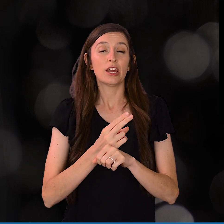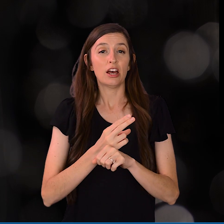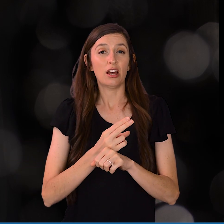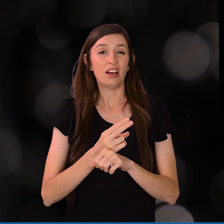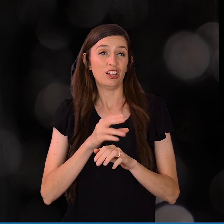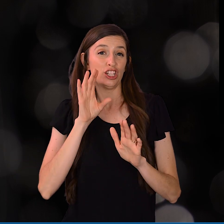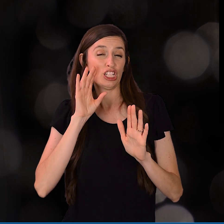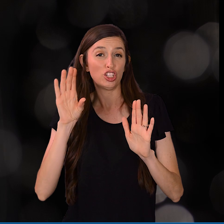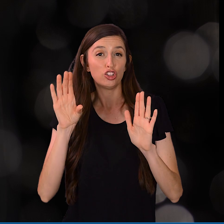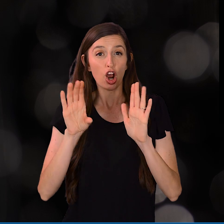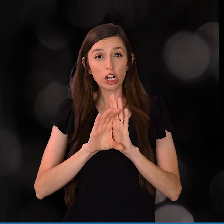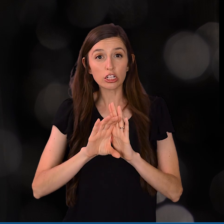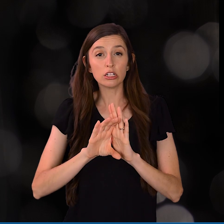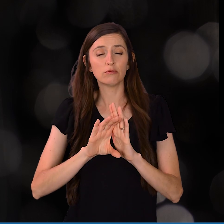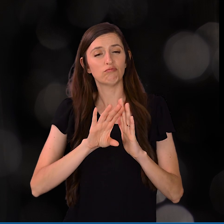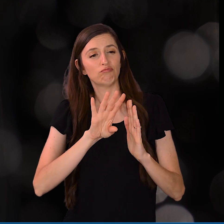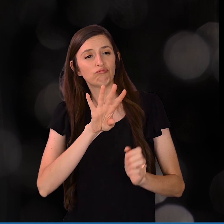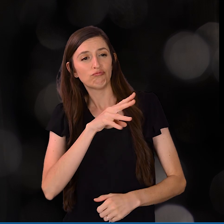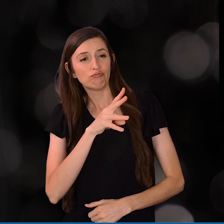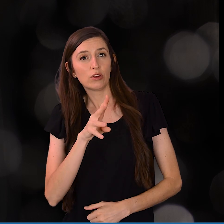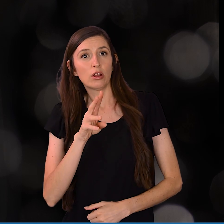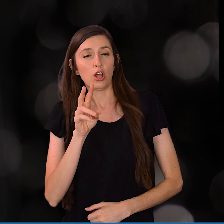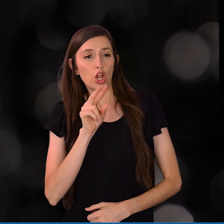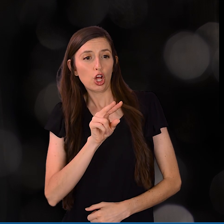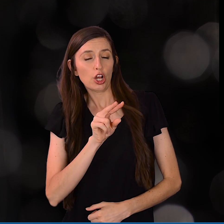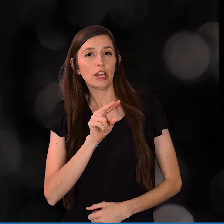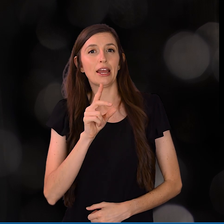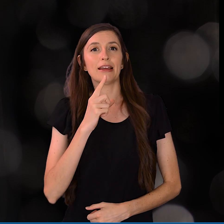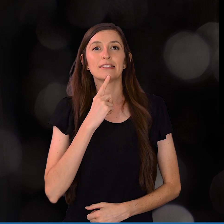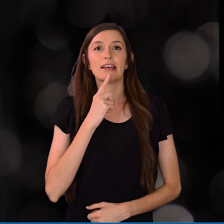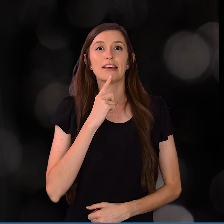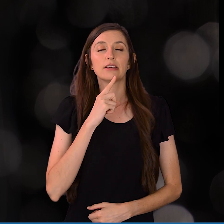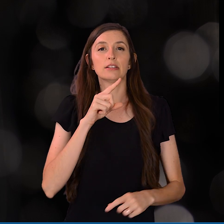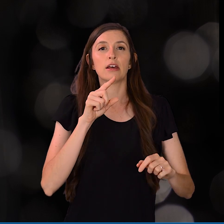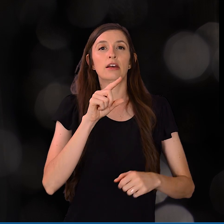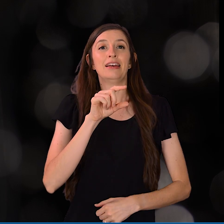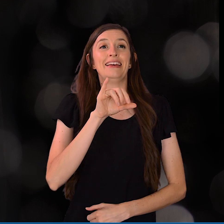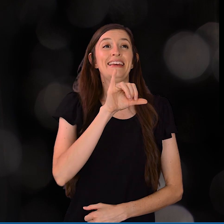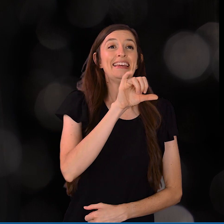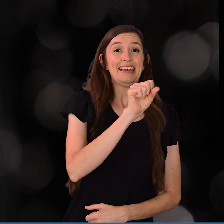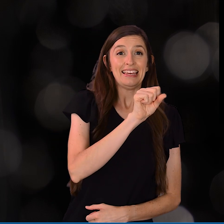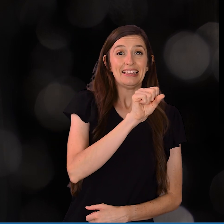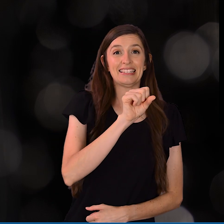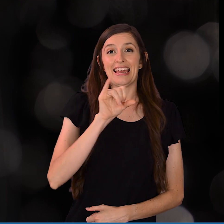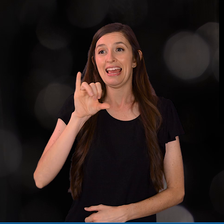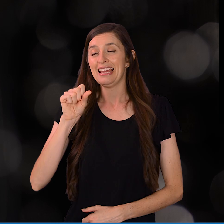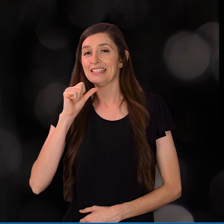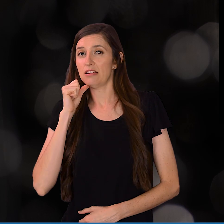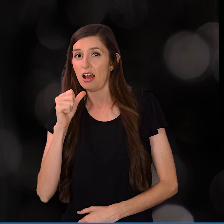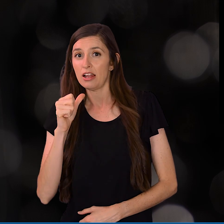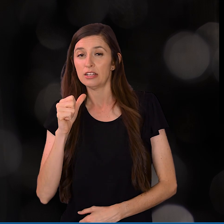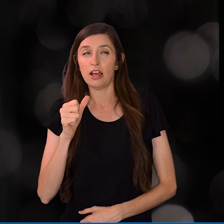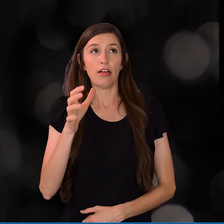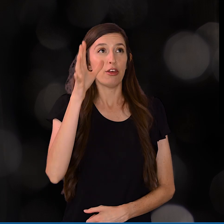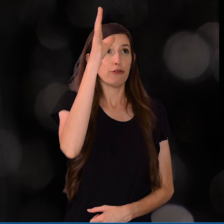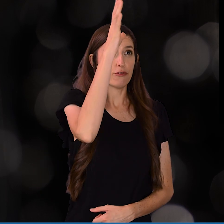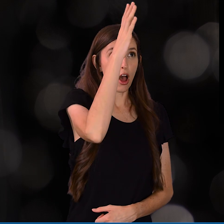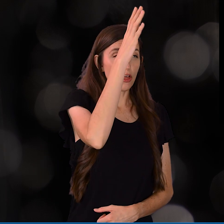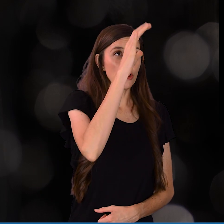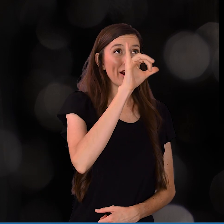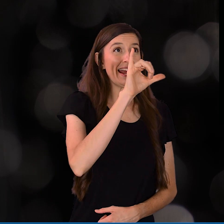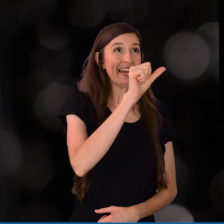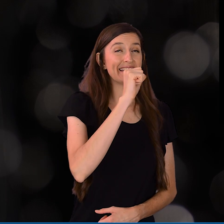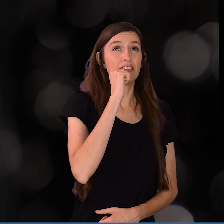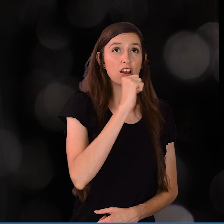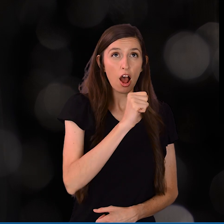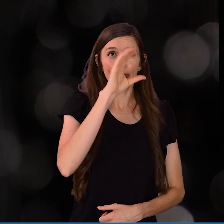the is and is not. You'll notice as you look at it, where the Father is not the Son is not